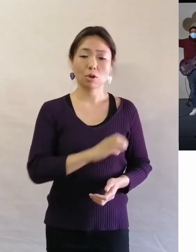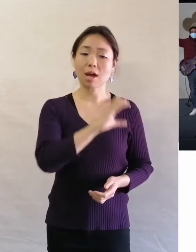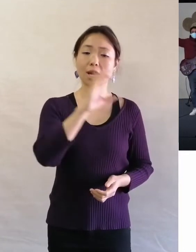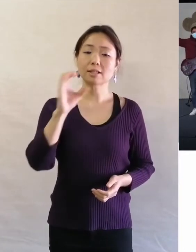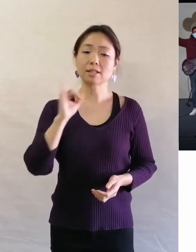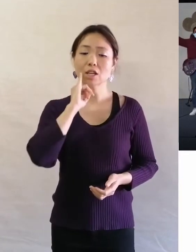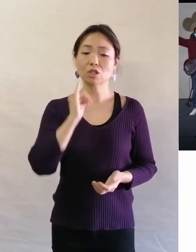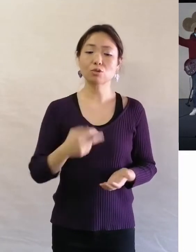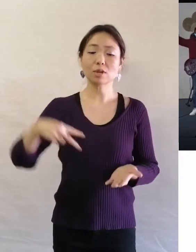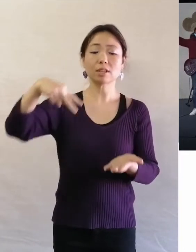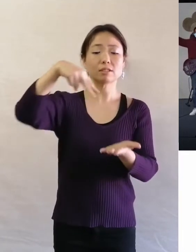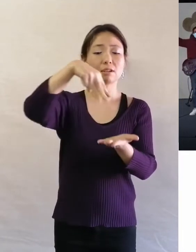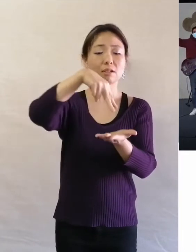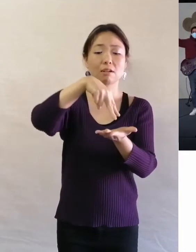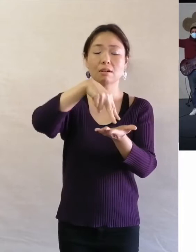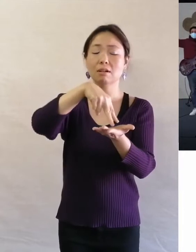hallelujah, Christ is